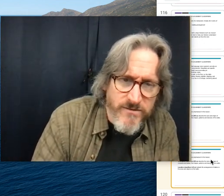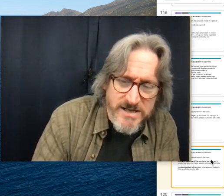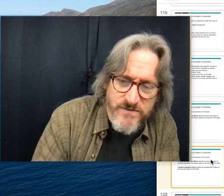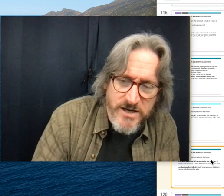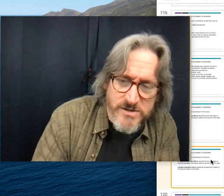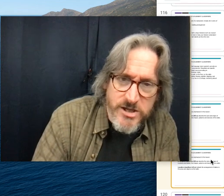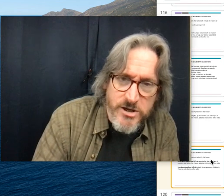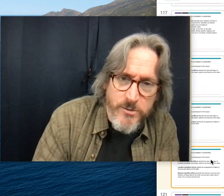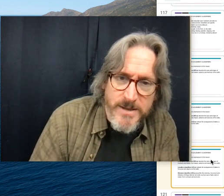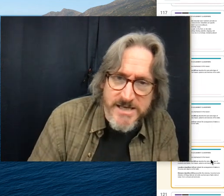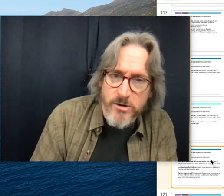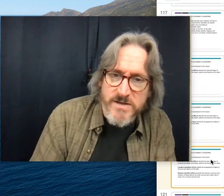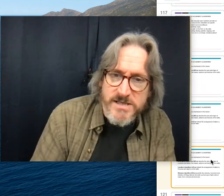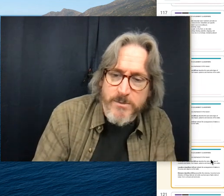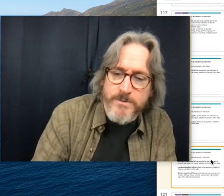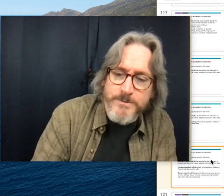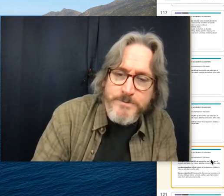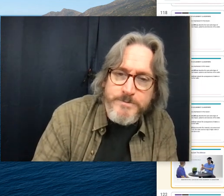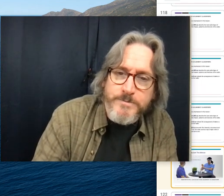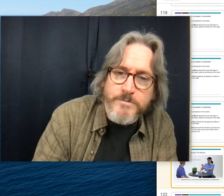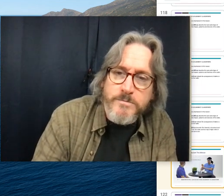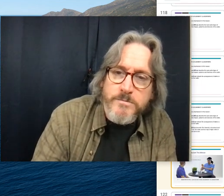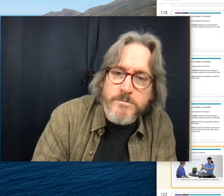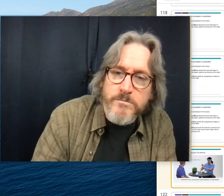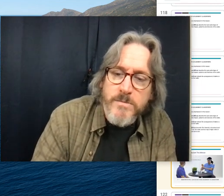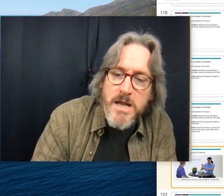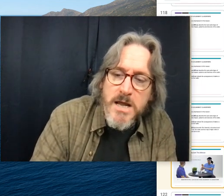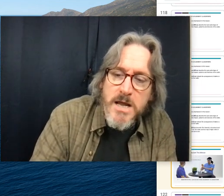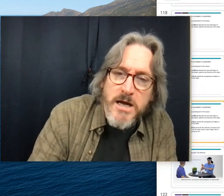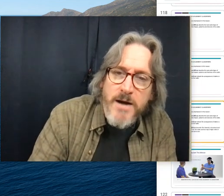more advanced videos that you may be seeing over the summer.